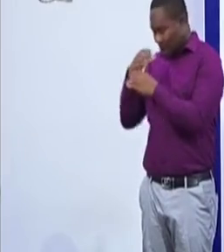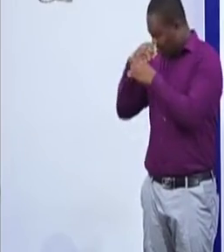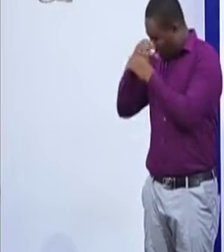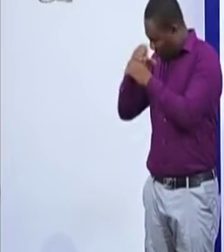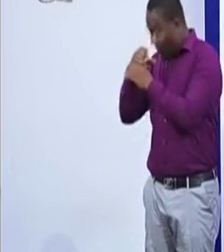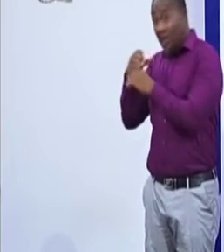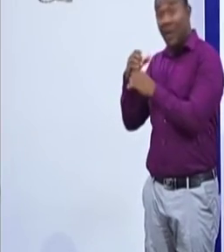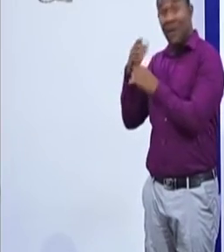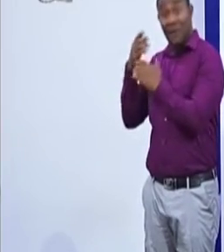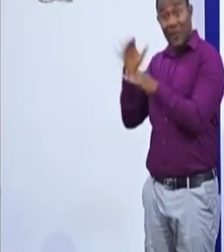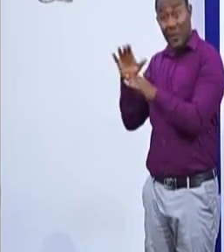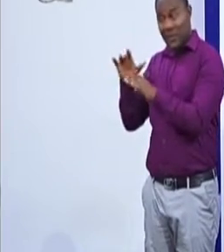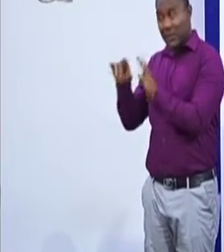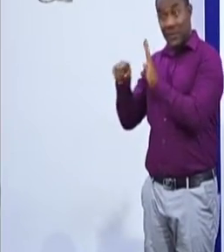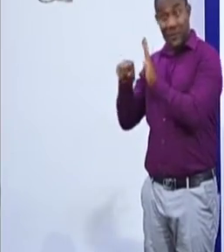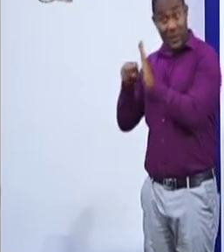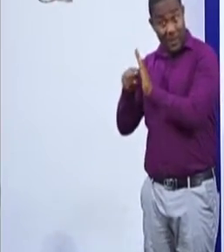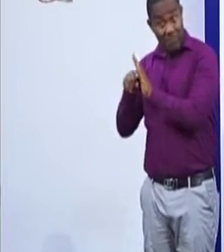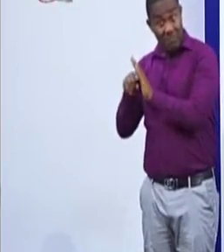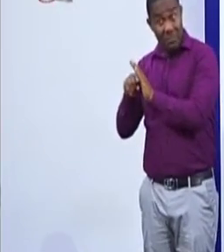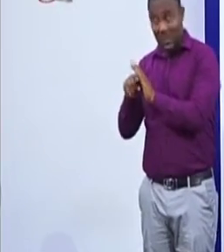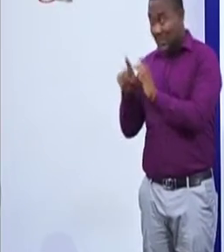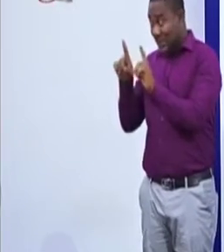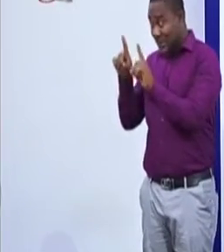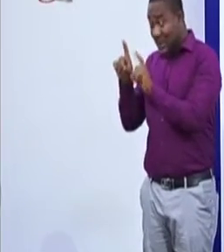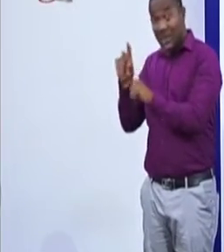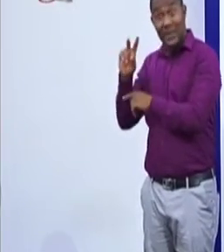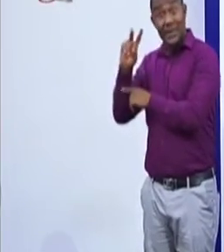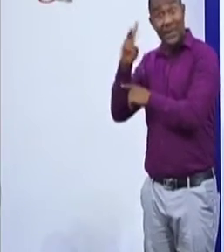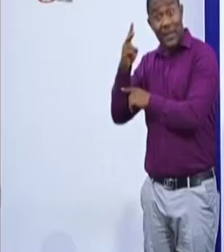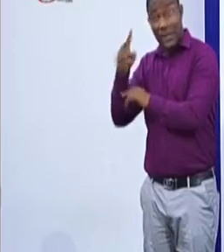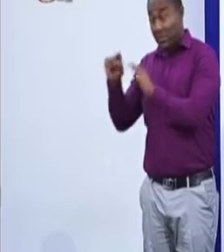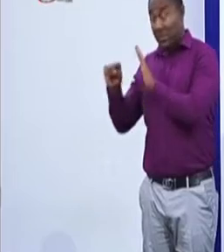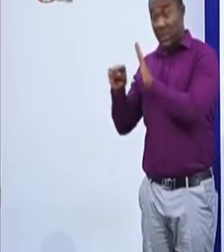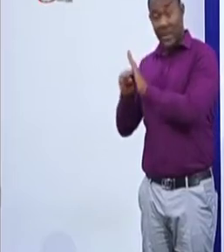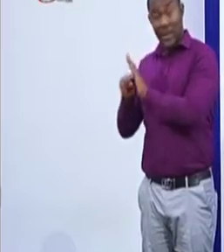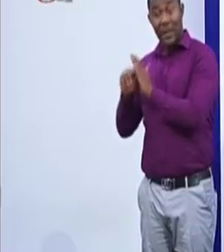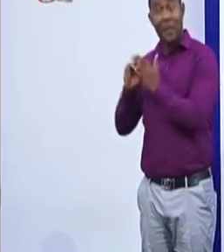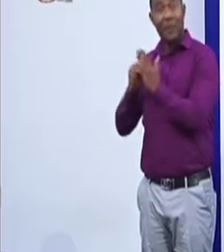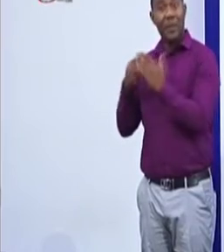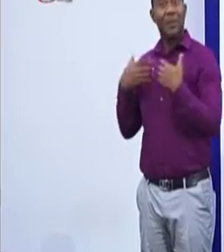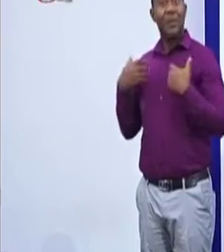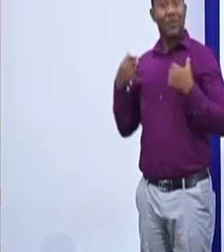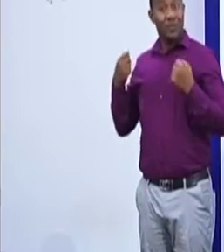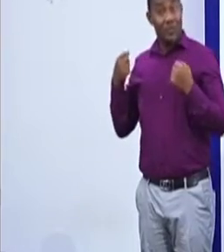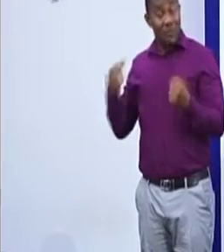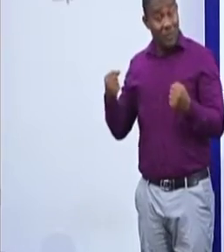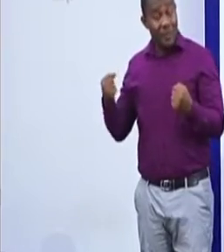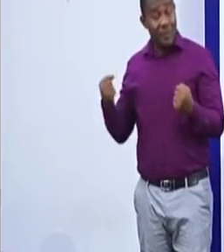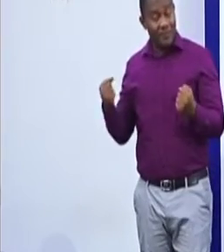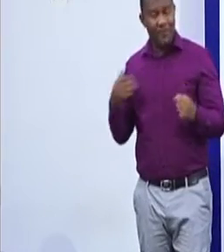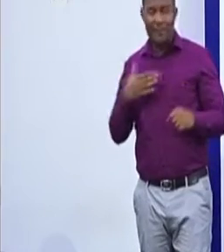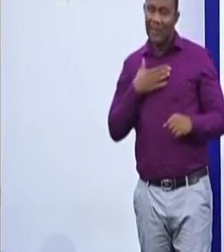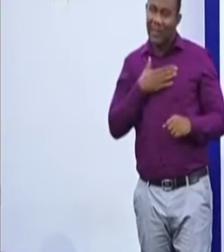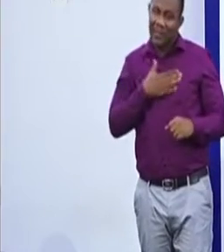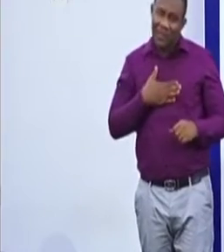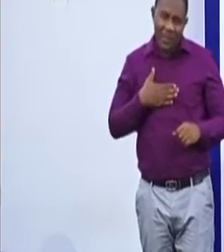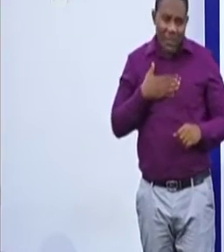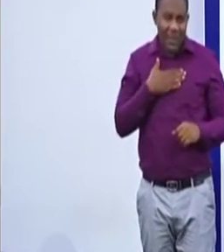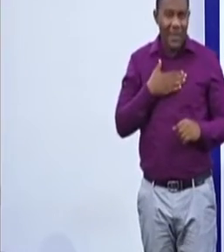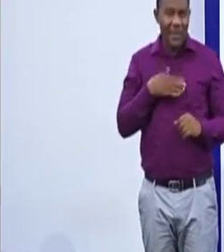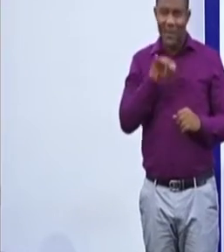test. And eventually, if hopefully we get their second test also negative, that is what will bring us to 83. So our colleagues in the media, please help us